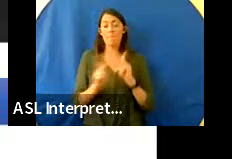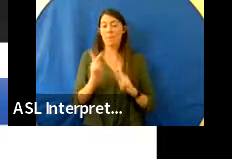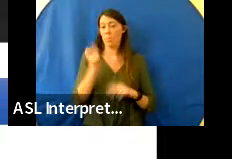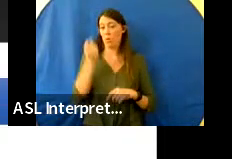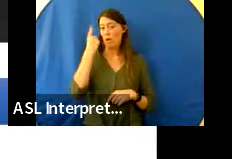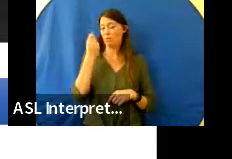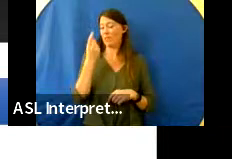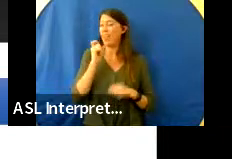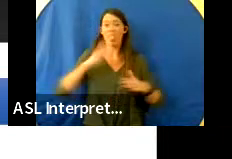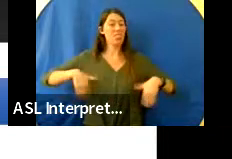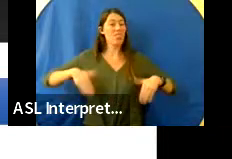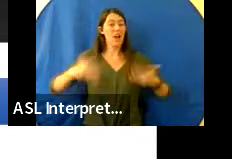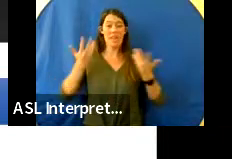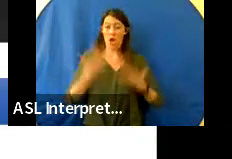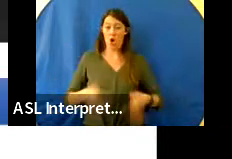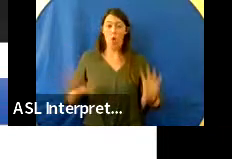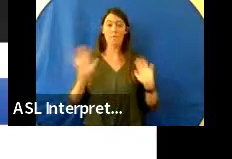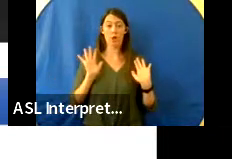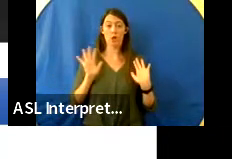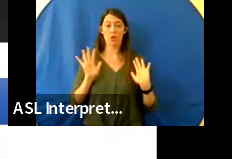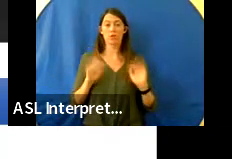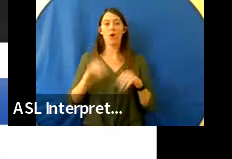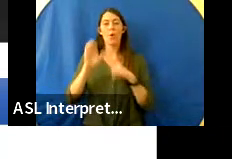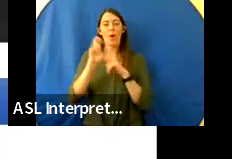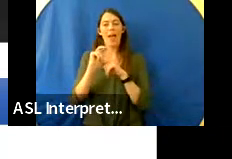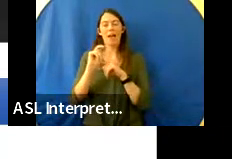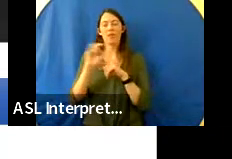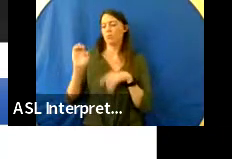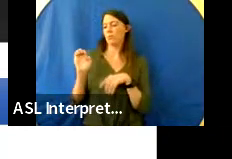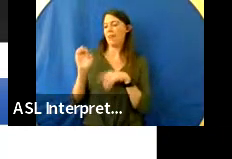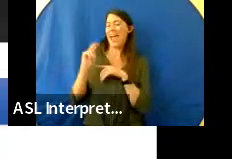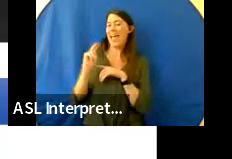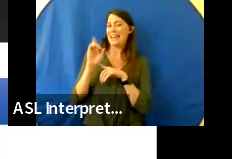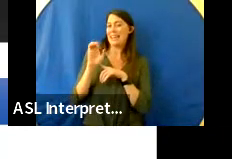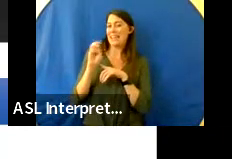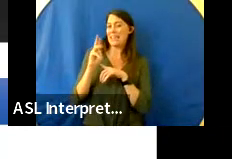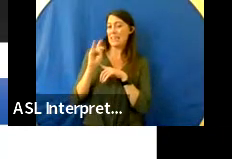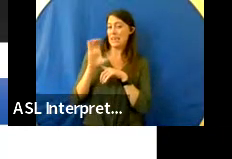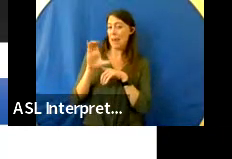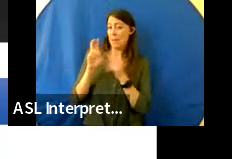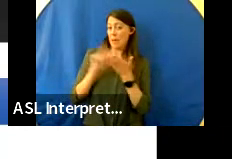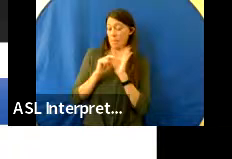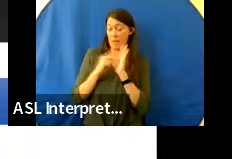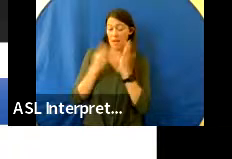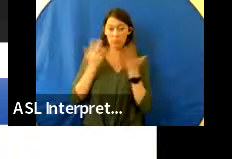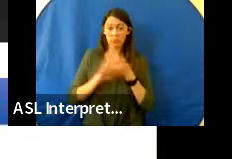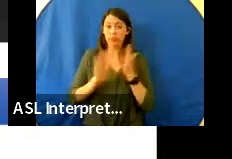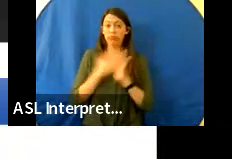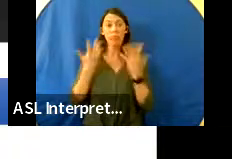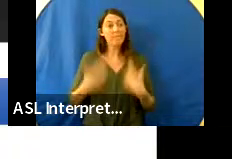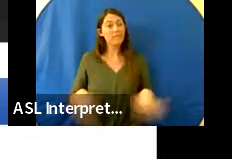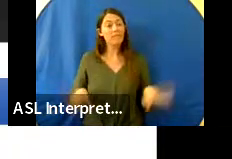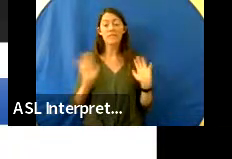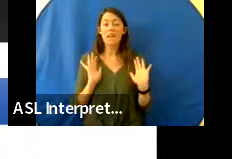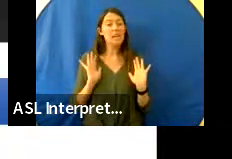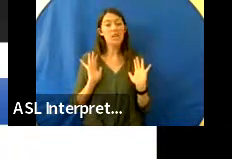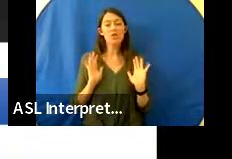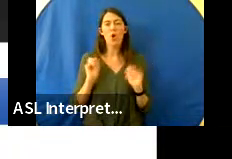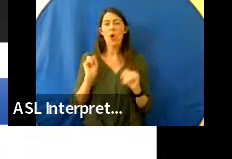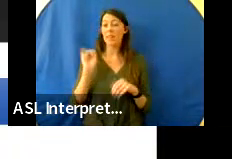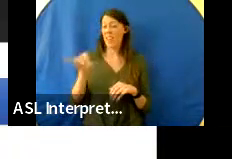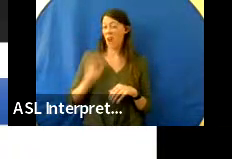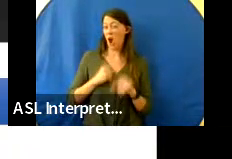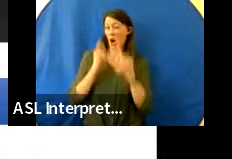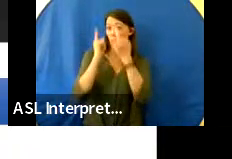endemic? Is that really where the goal kind of thing? And does it mean that things aren't bad?